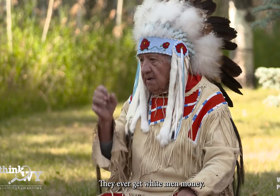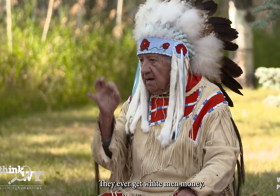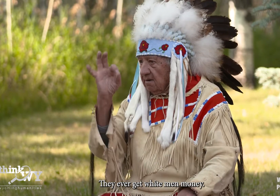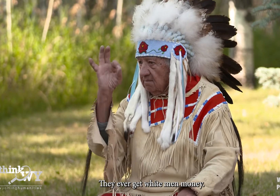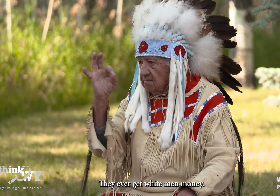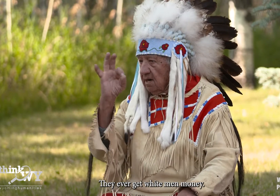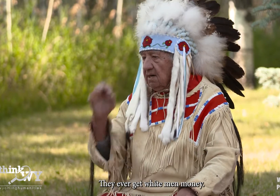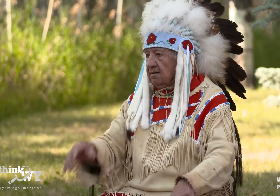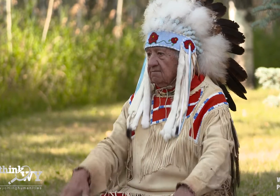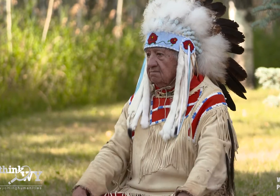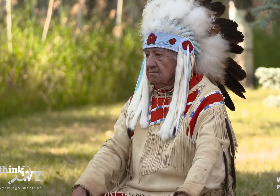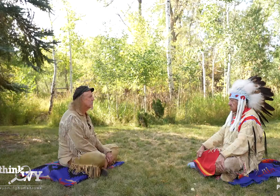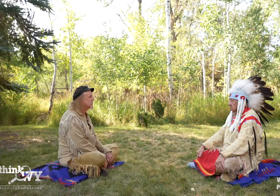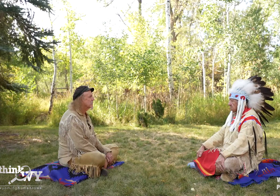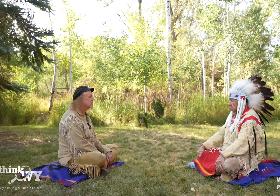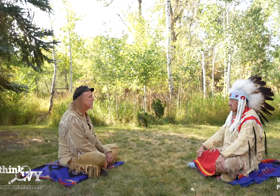man money?